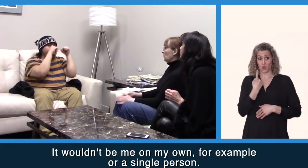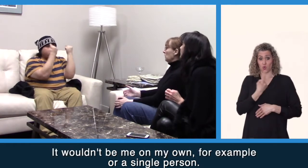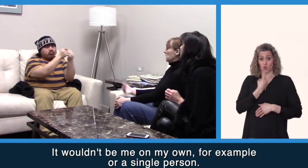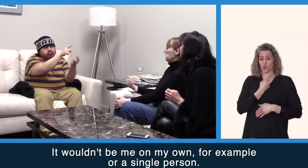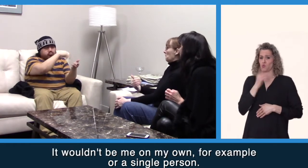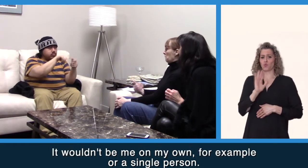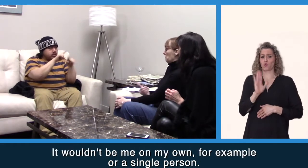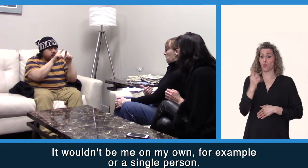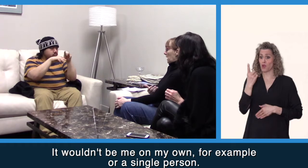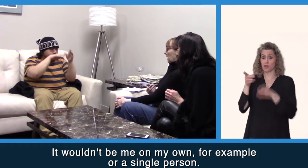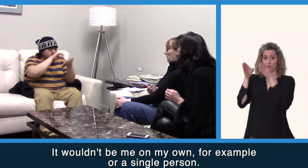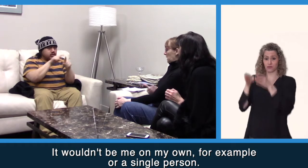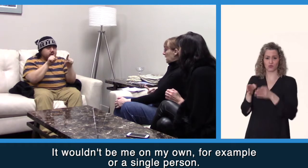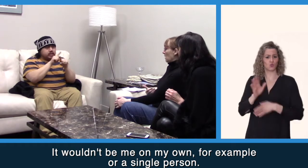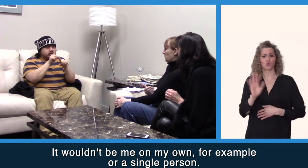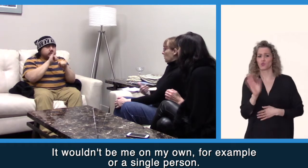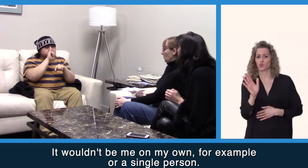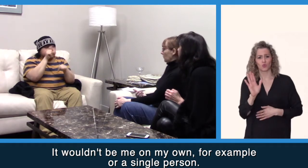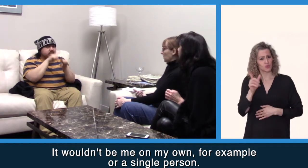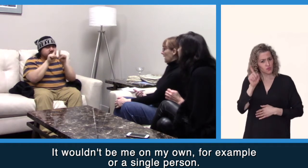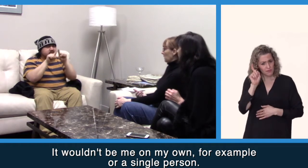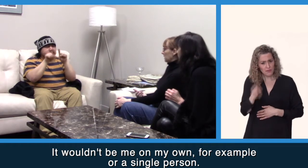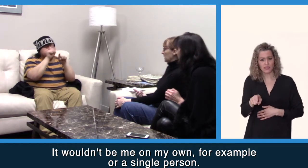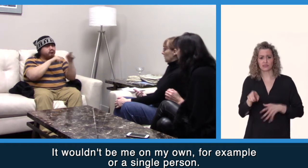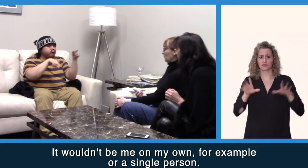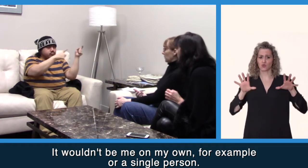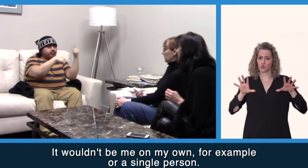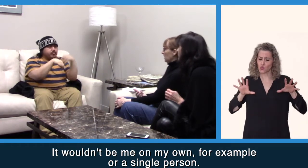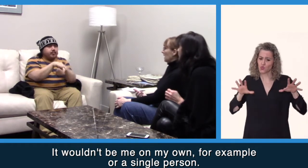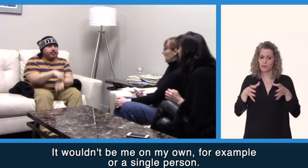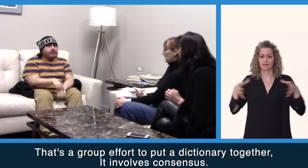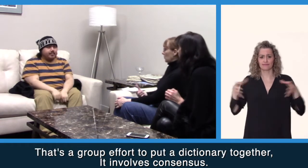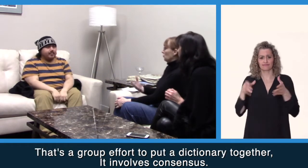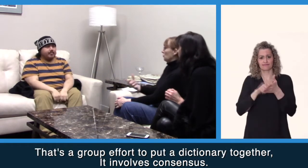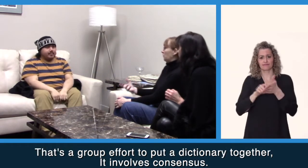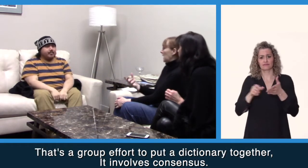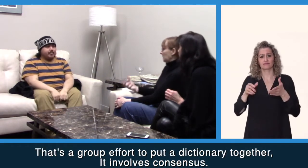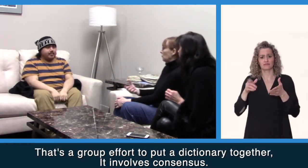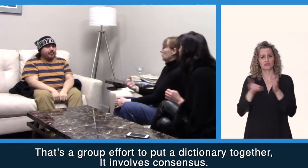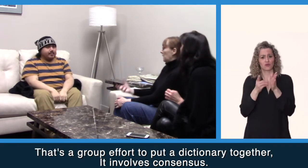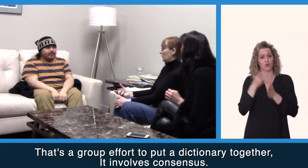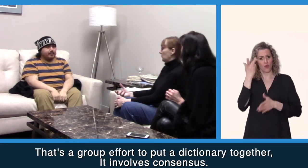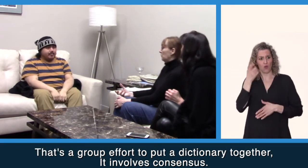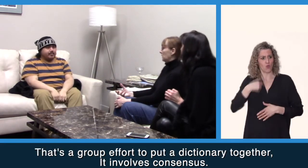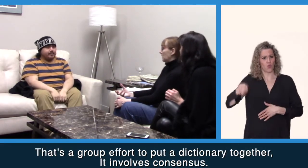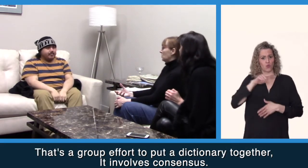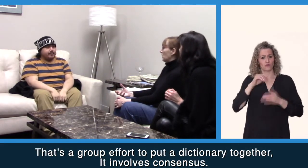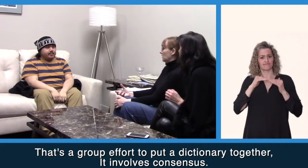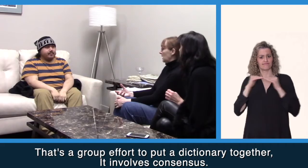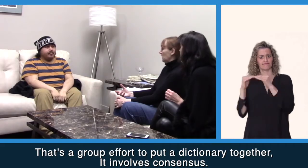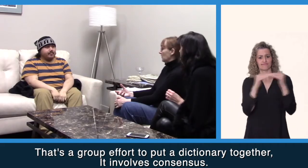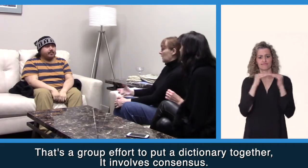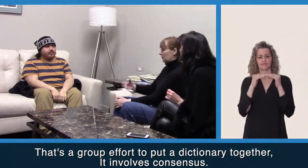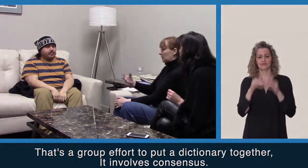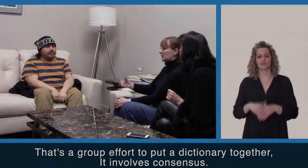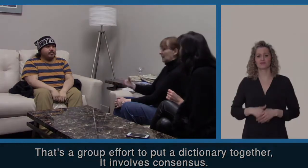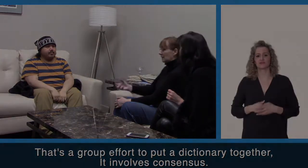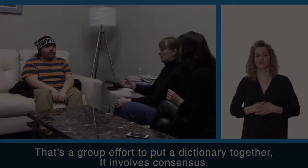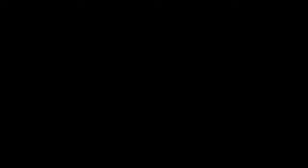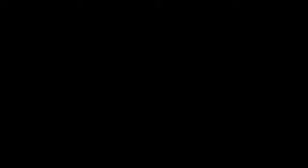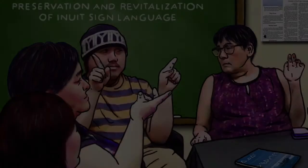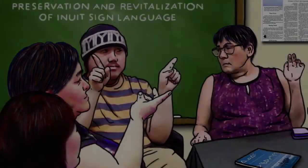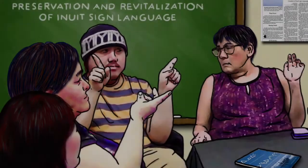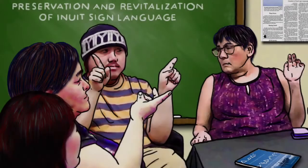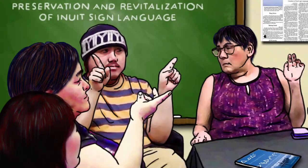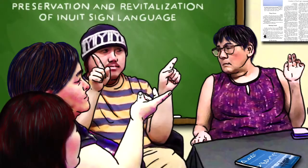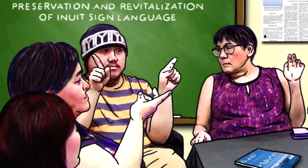dictionary. It wouldn't be me on my own, for example, as a single person. It's a group, that's a group effort to put a dictionary together, have